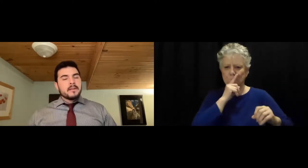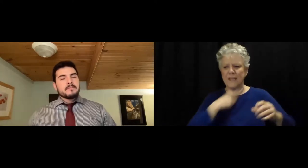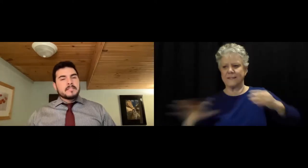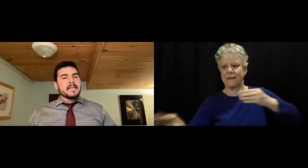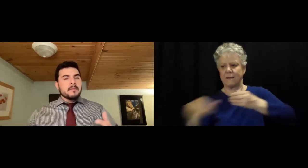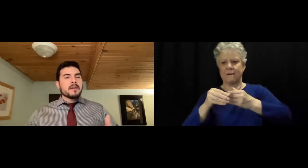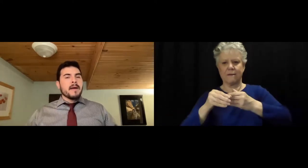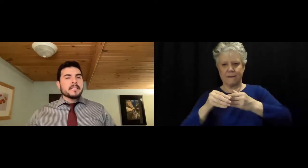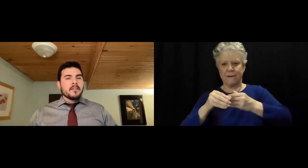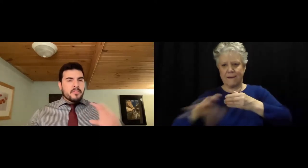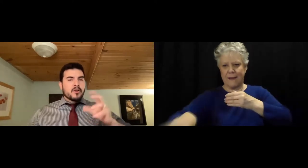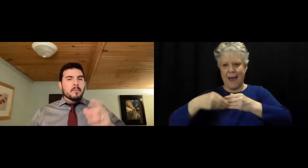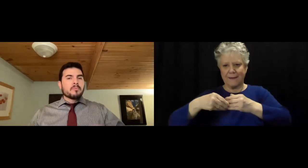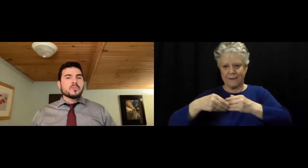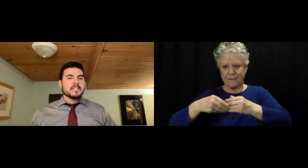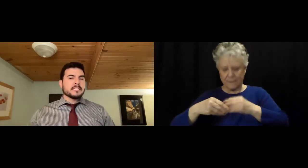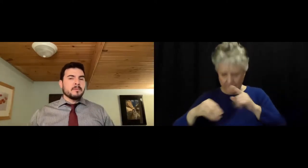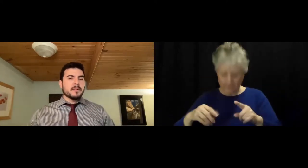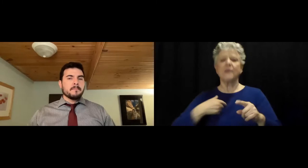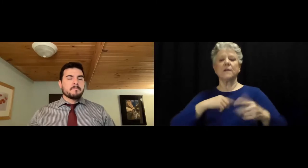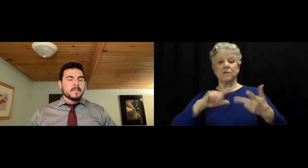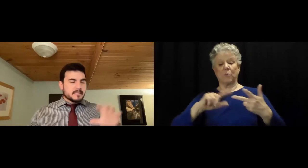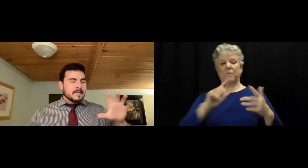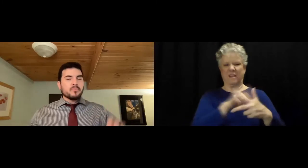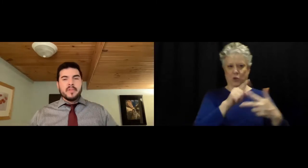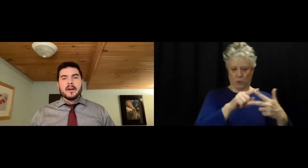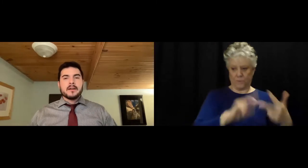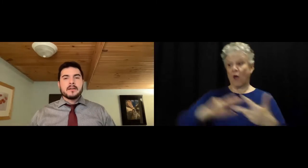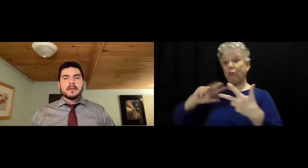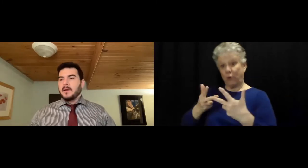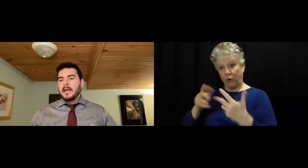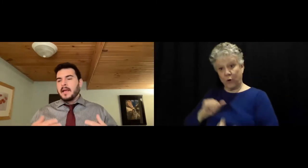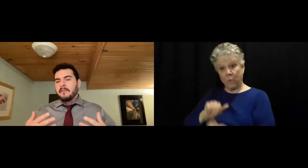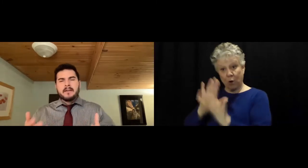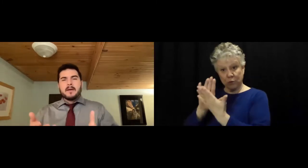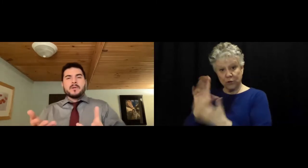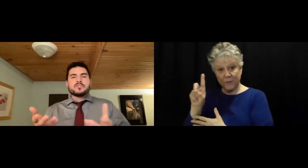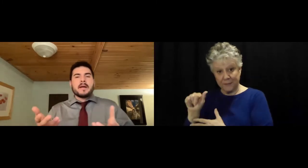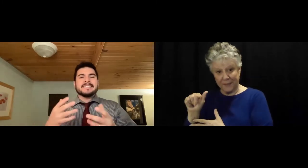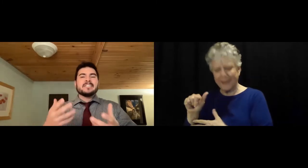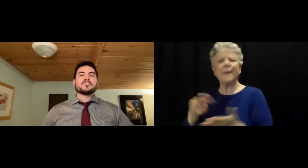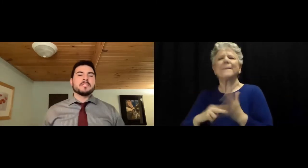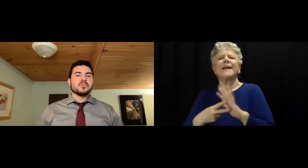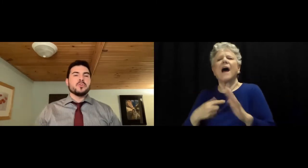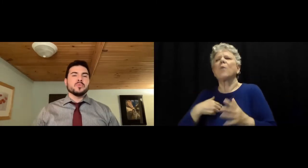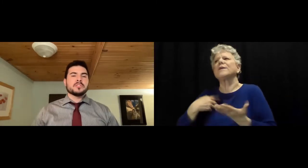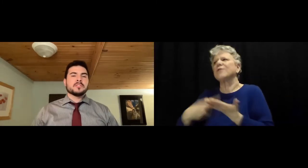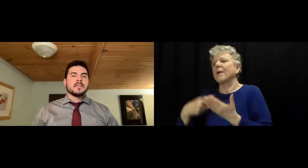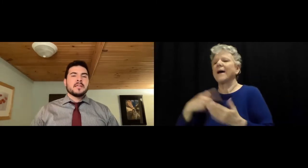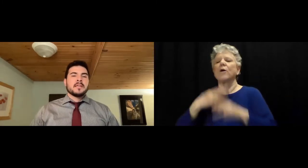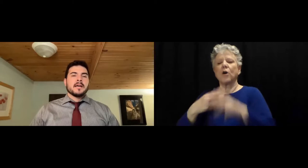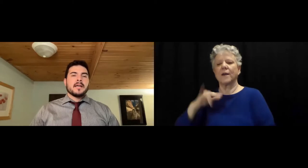And we can imagine a third approach to disability that's out there. I would describe it as instrumental